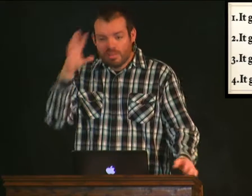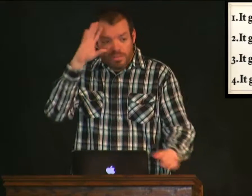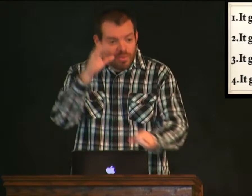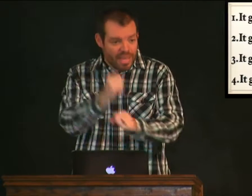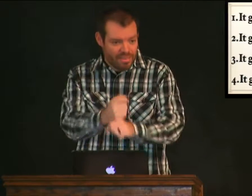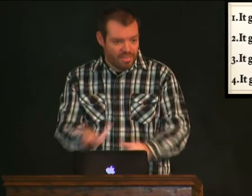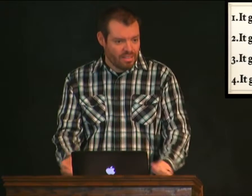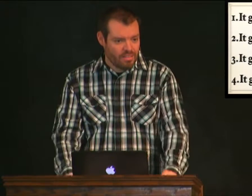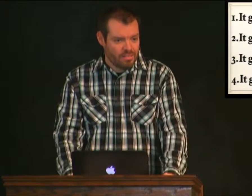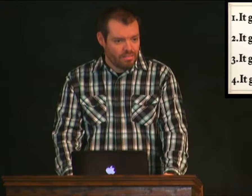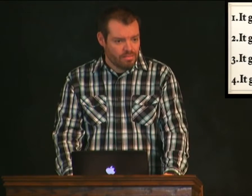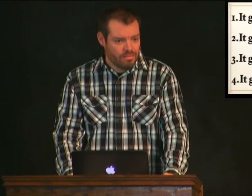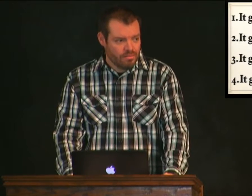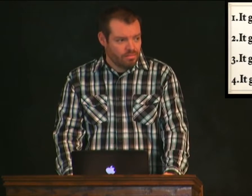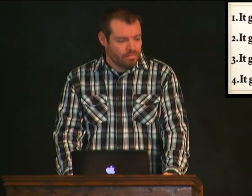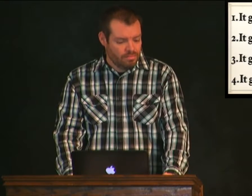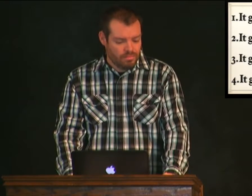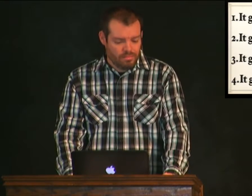Fourth, it gives you faith.